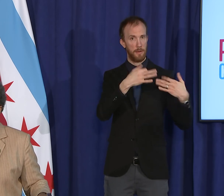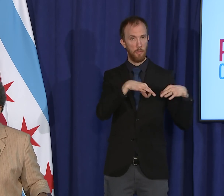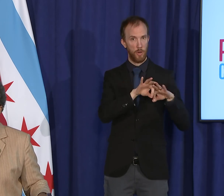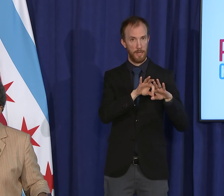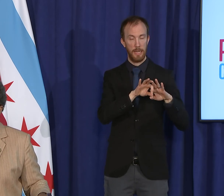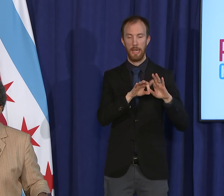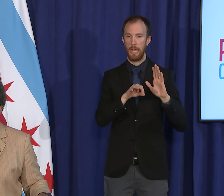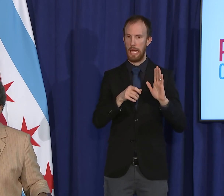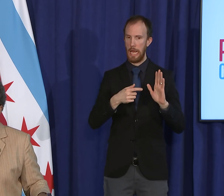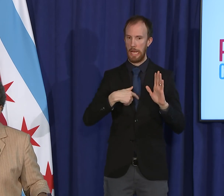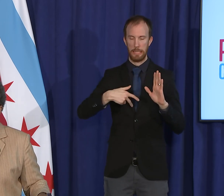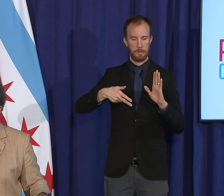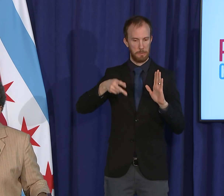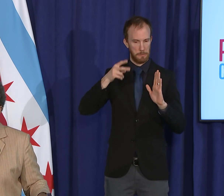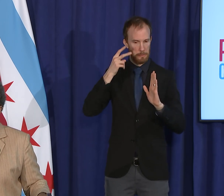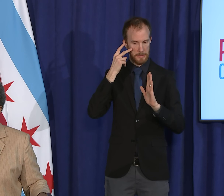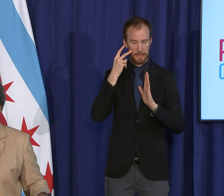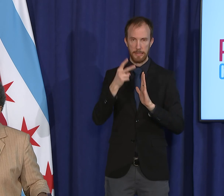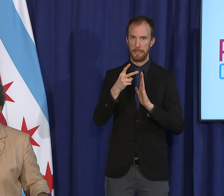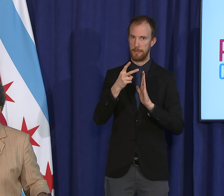been made,